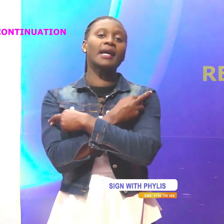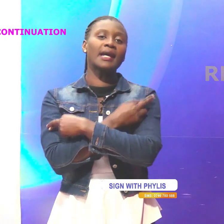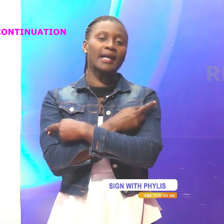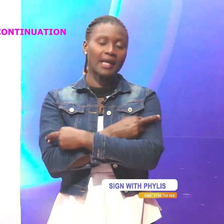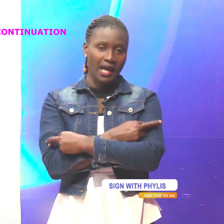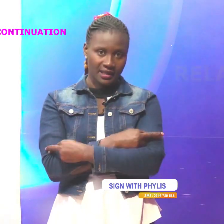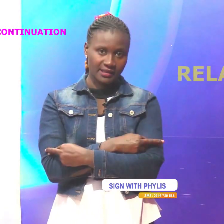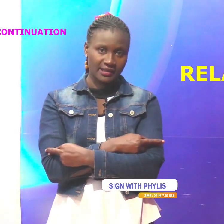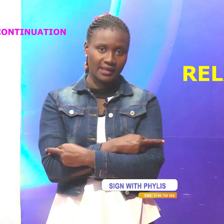Relax,